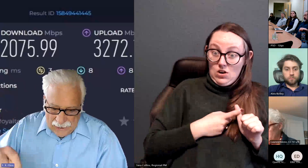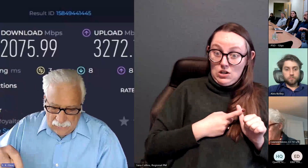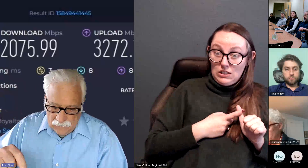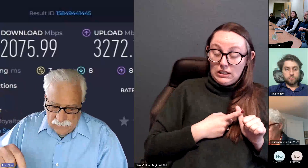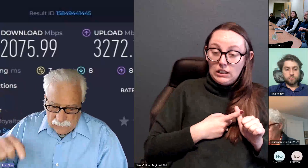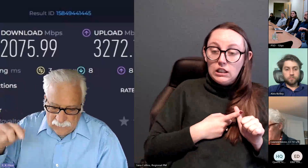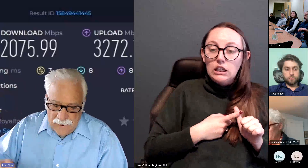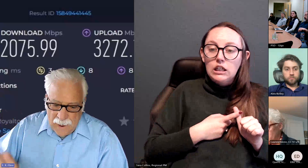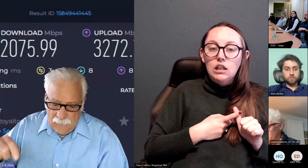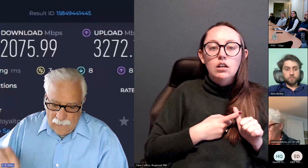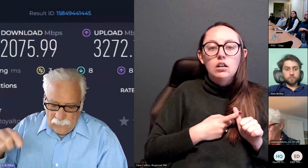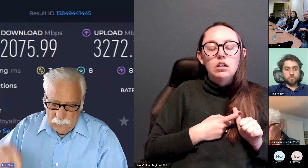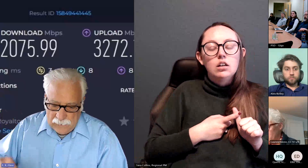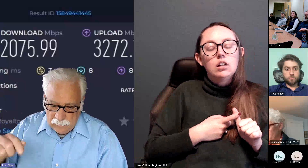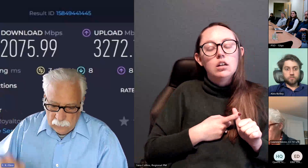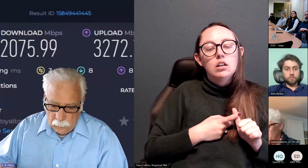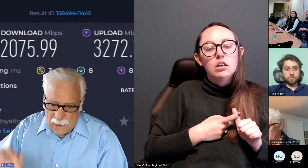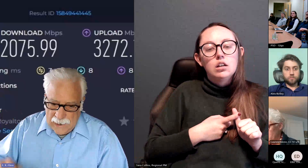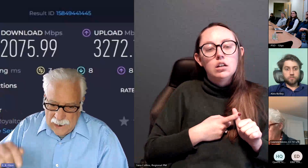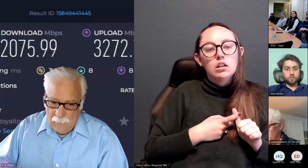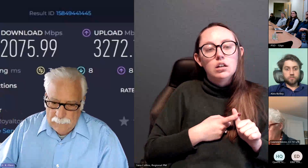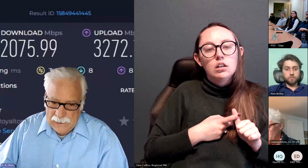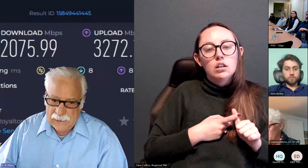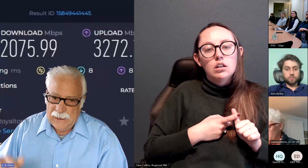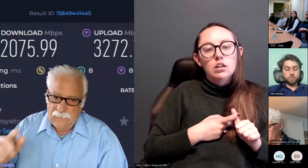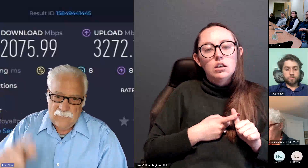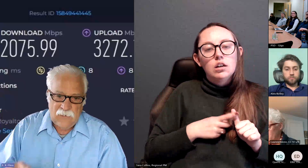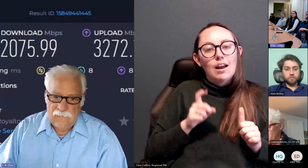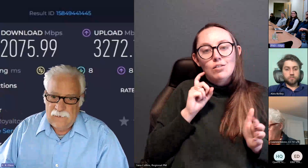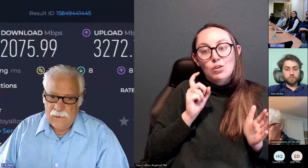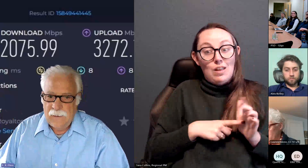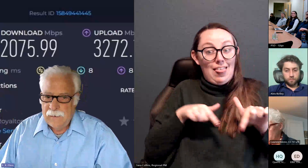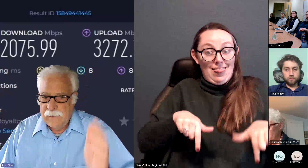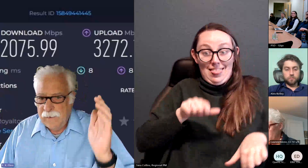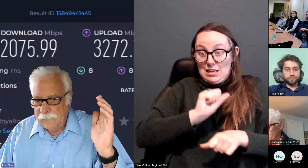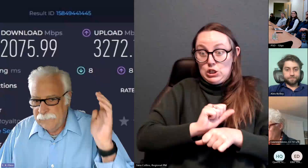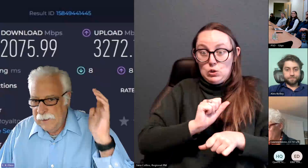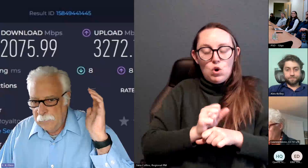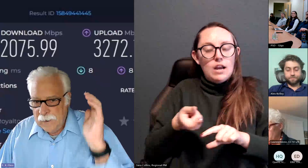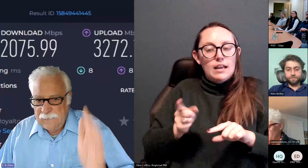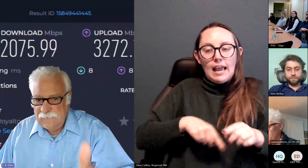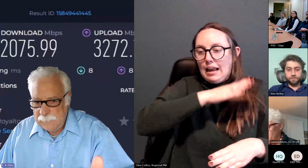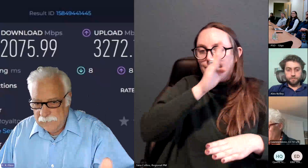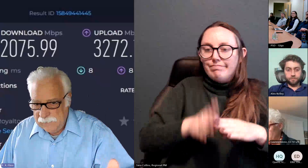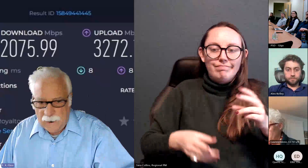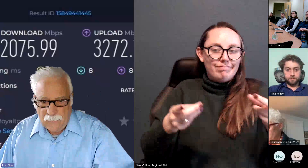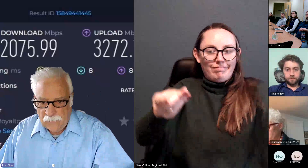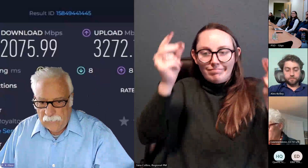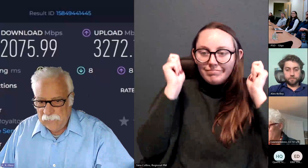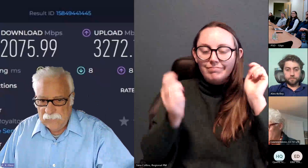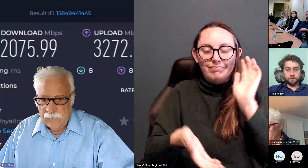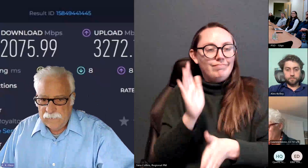we can't, there's not a lot that we can do right now immediately. And this idea of, you know, $19